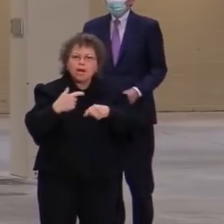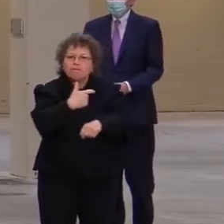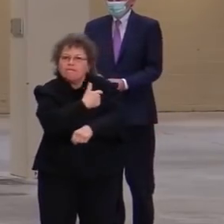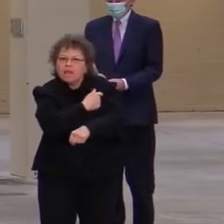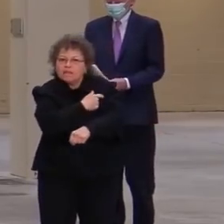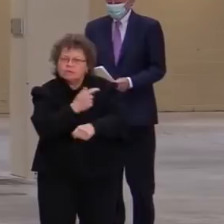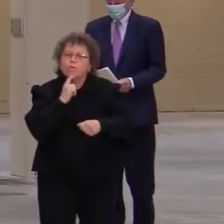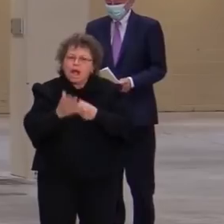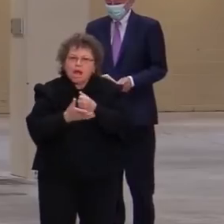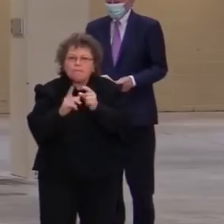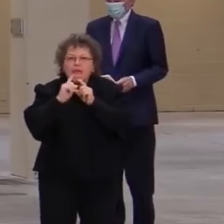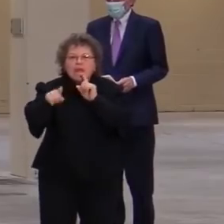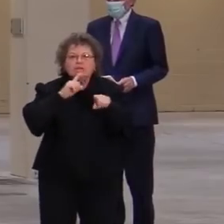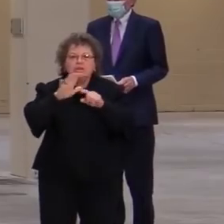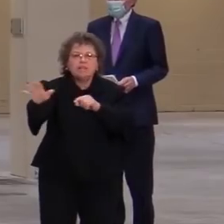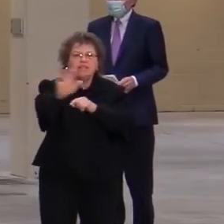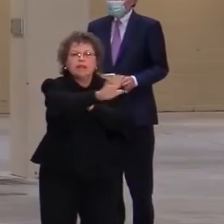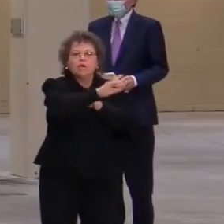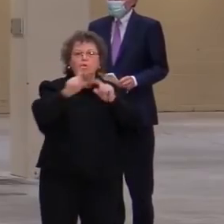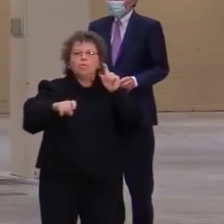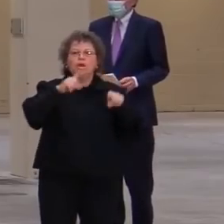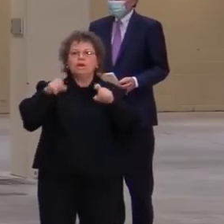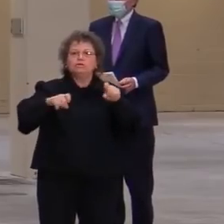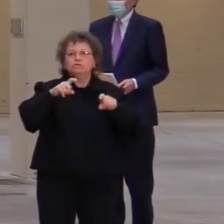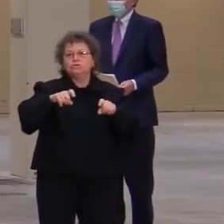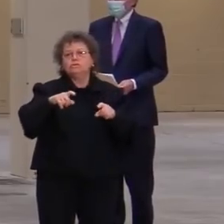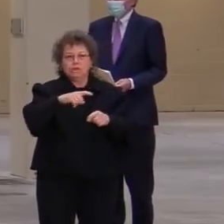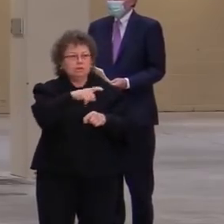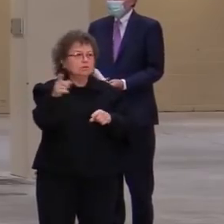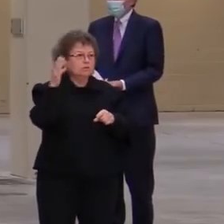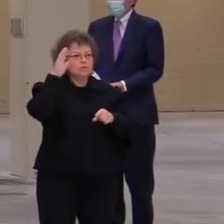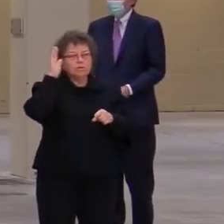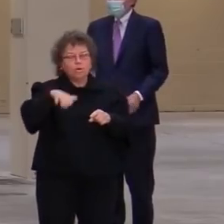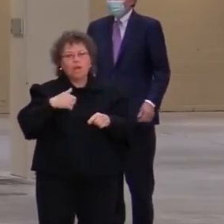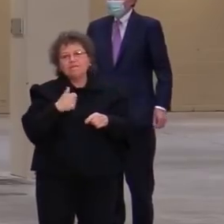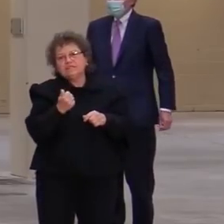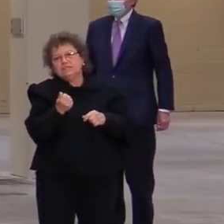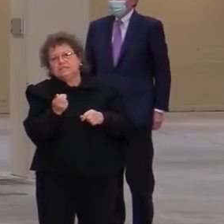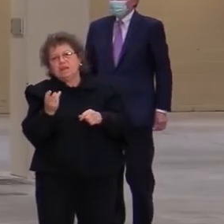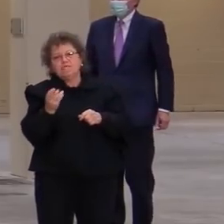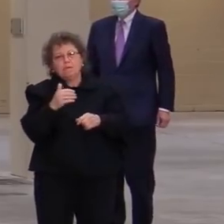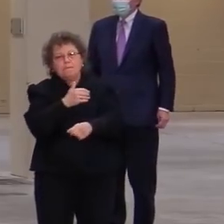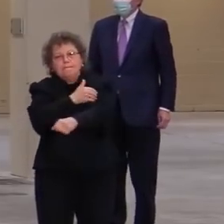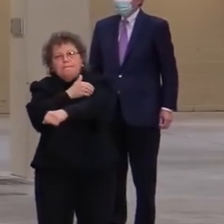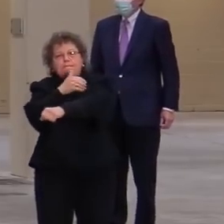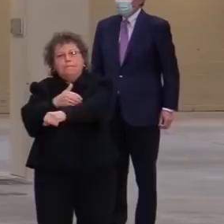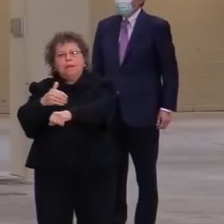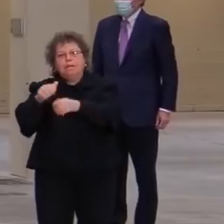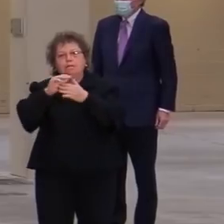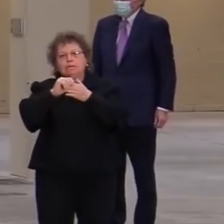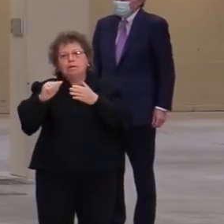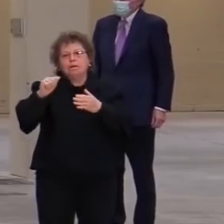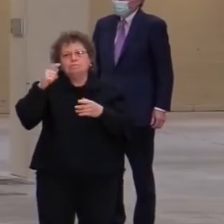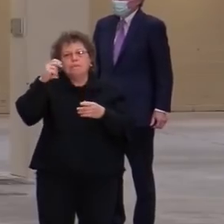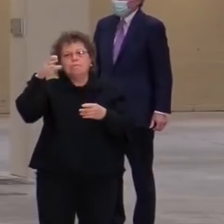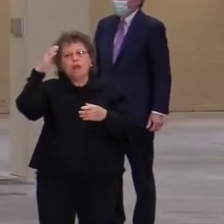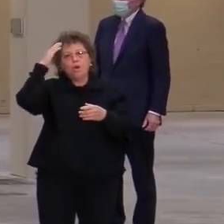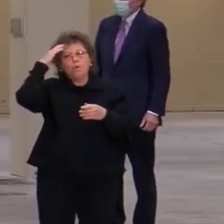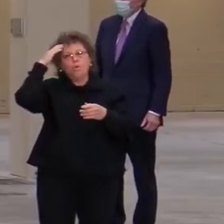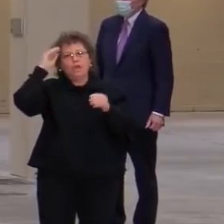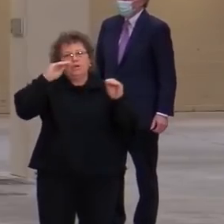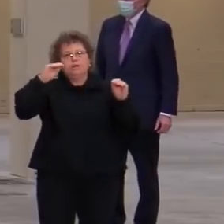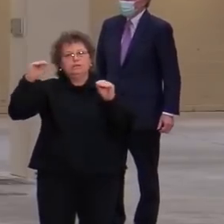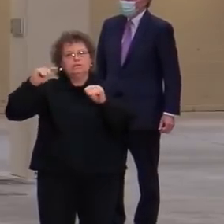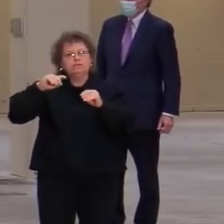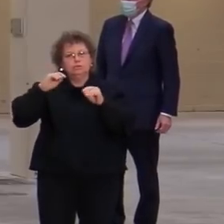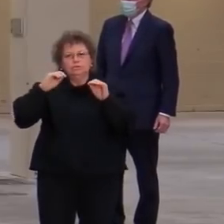getting vaccinated. We also have, as most people know, a several million-dollar public awareness campaign that's focusing on trust in